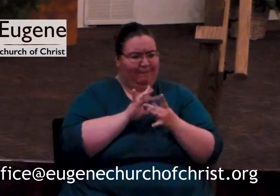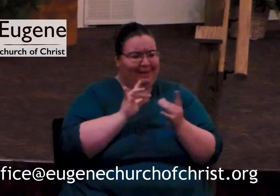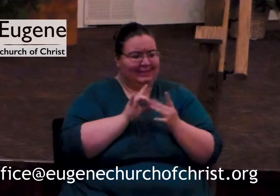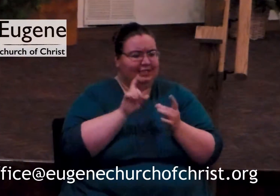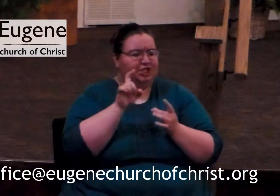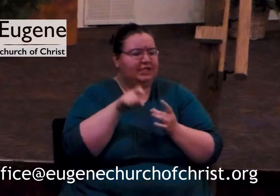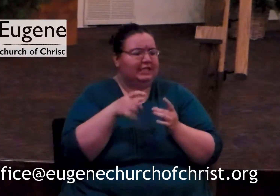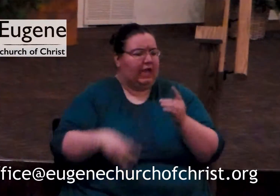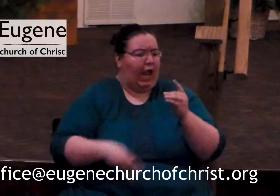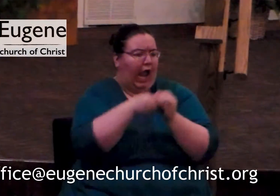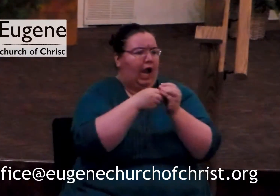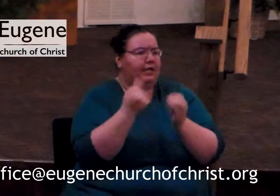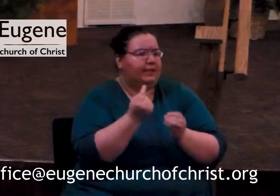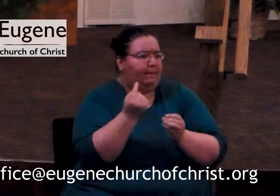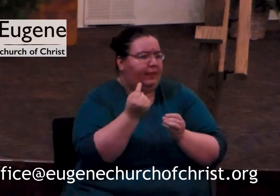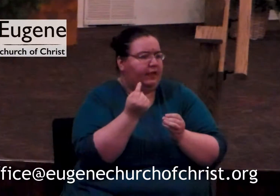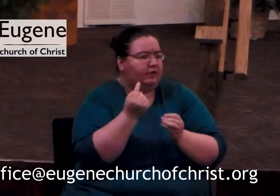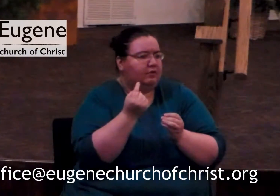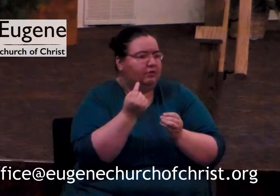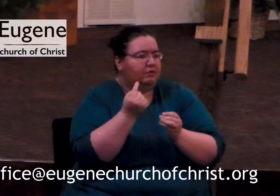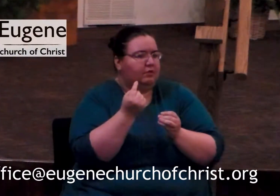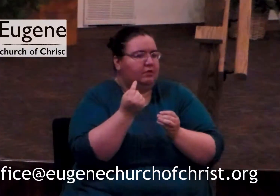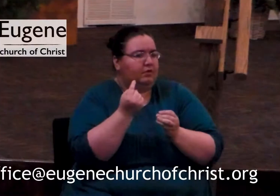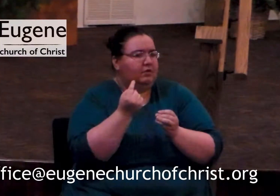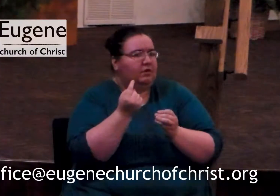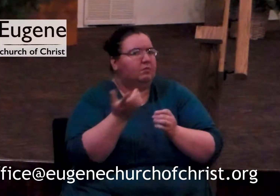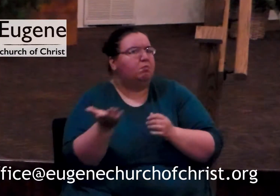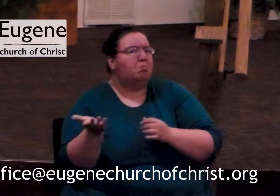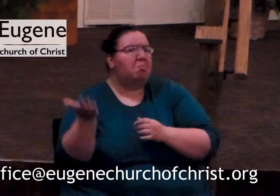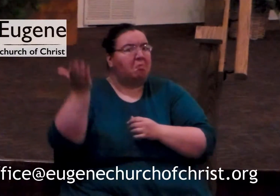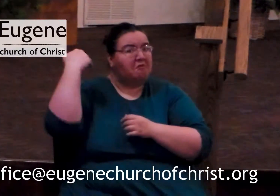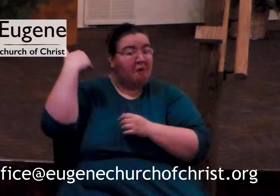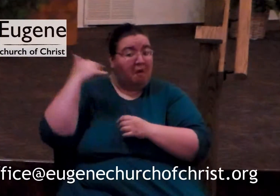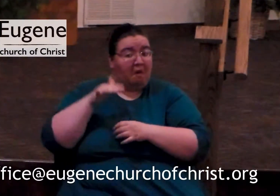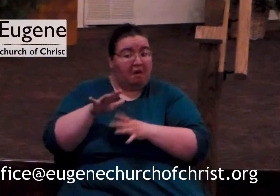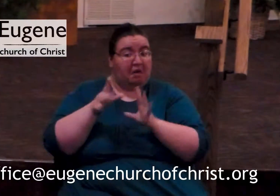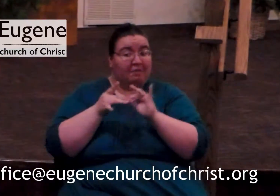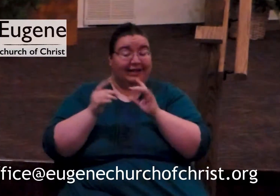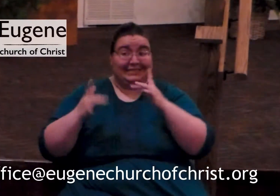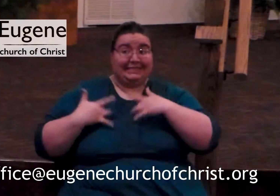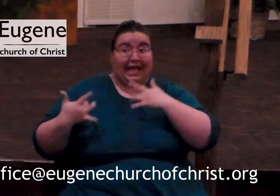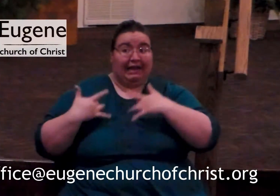same excitement that it once had. It doesn't have the same